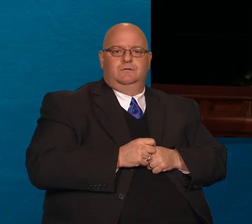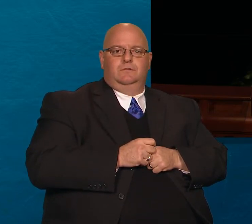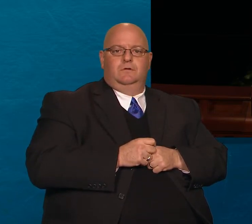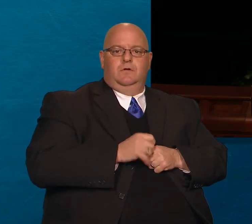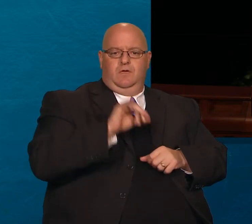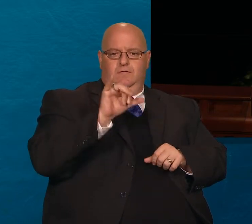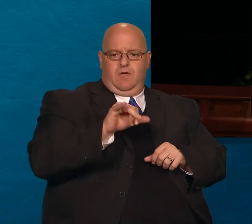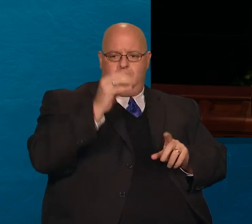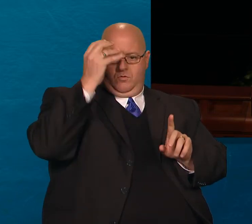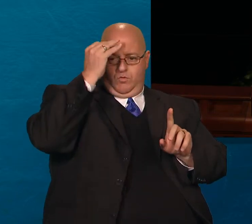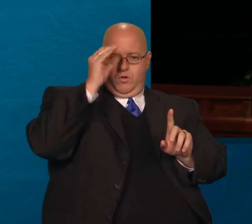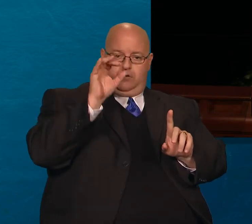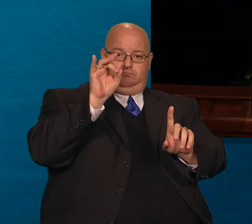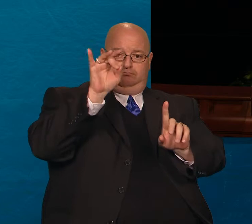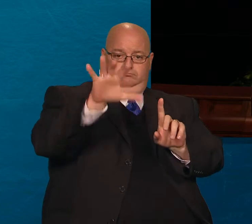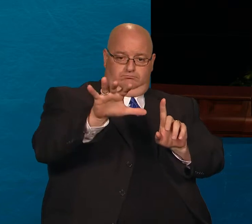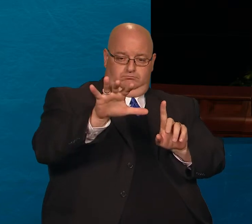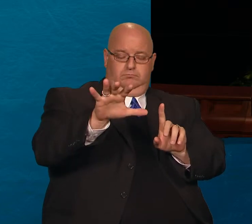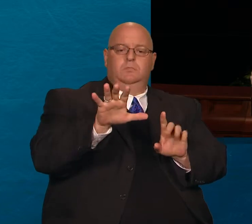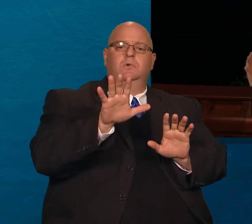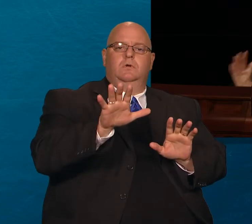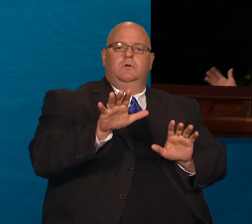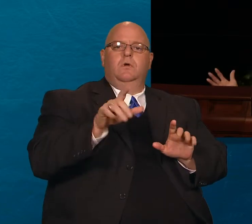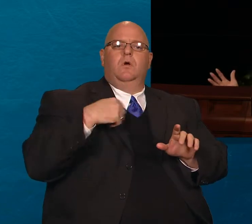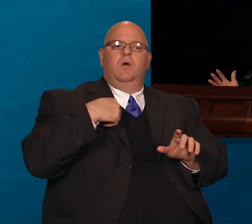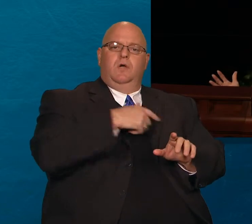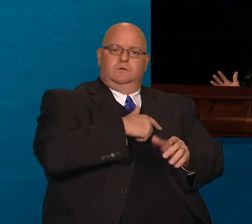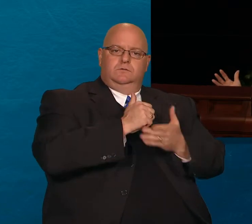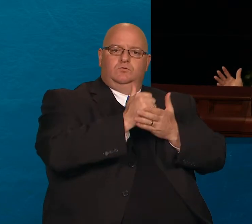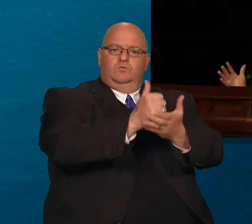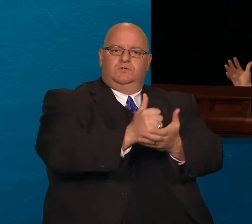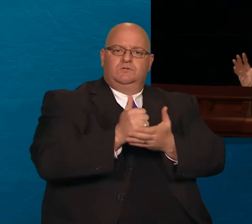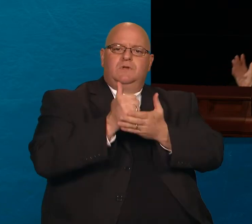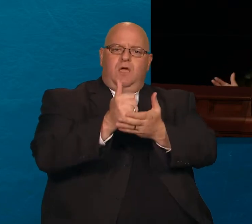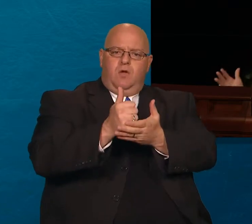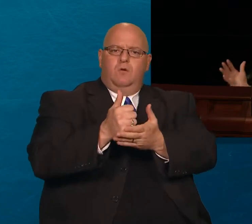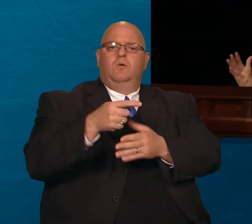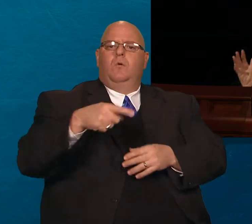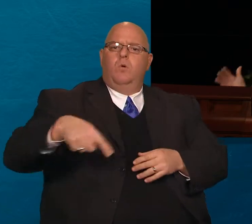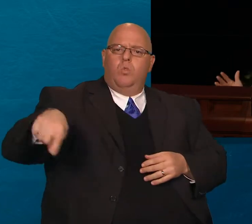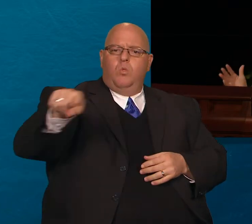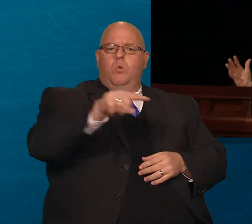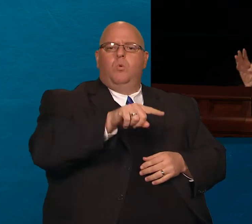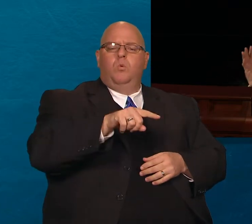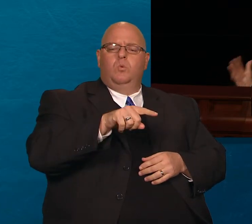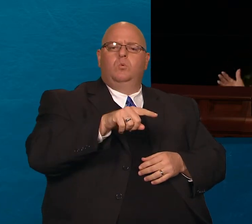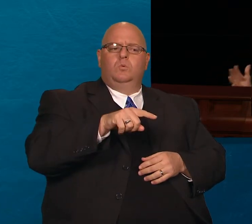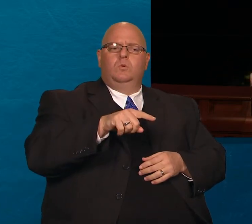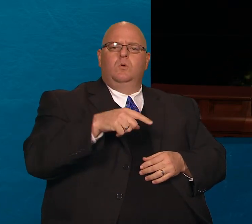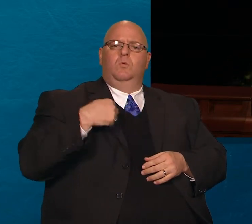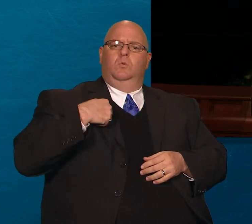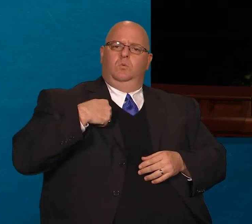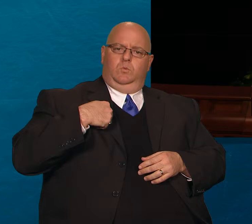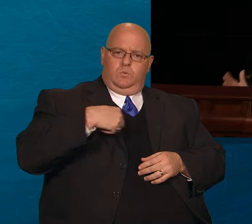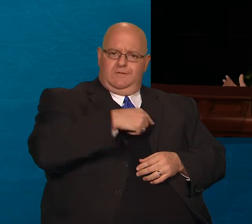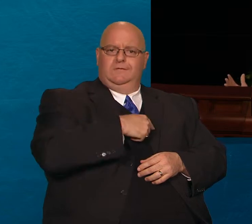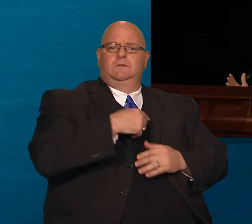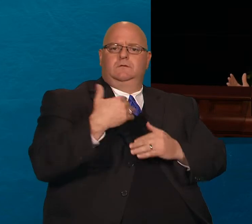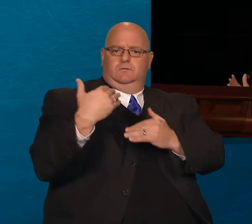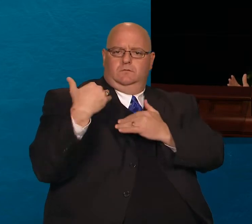With this thought in mind, let us reach out to those for whom we